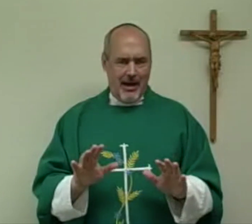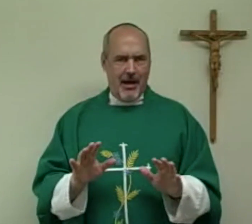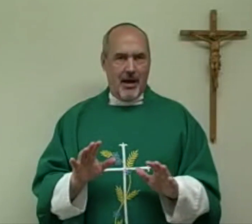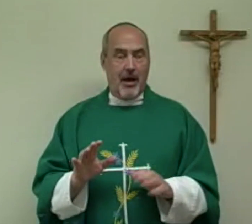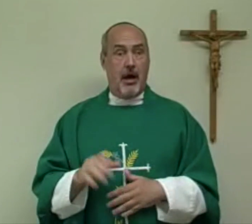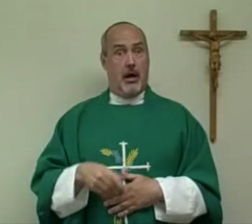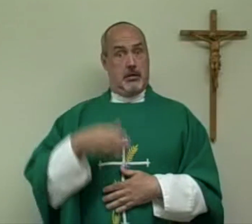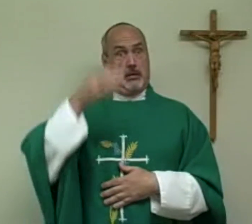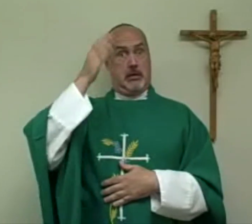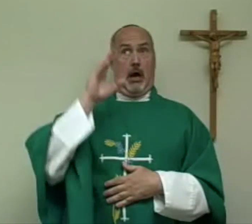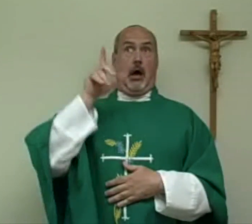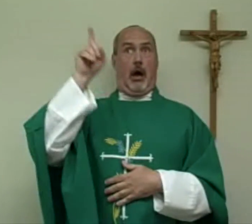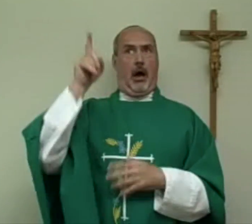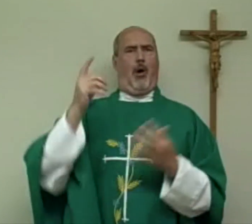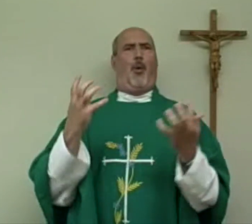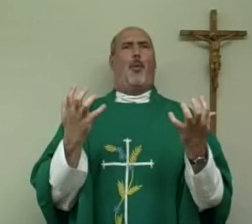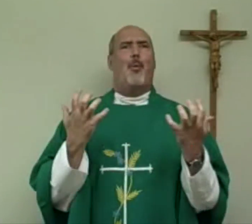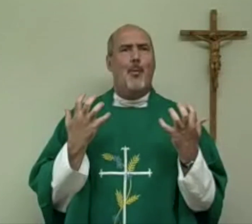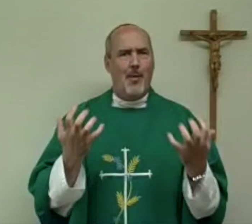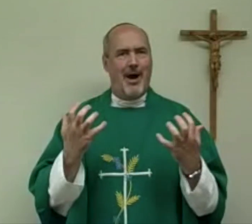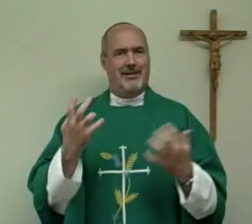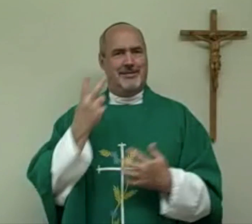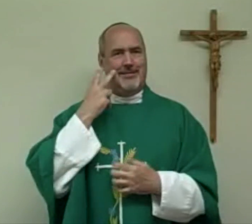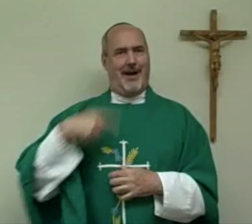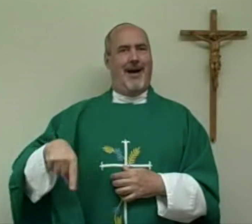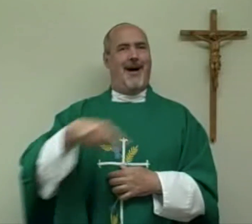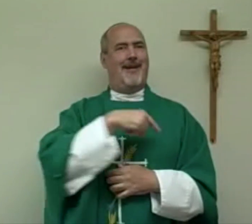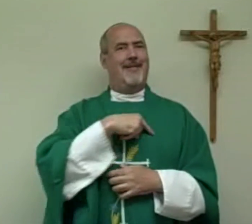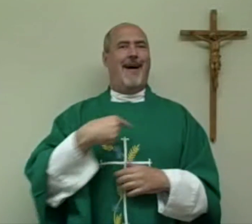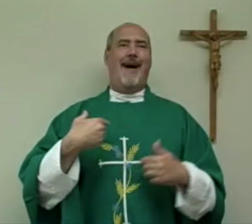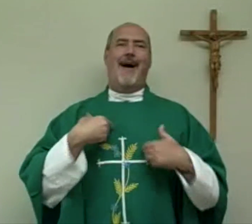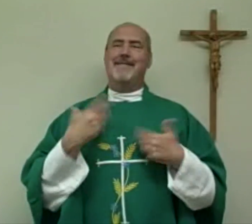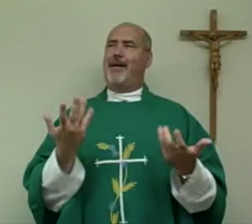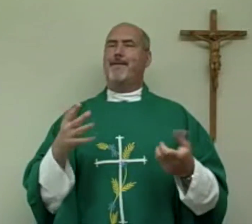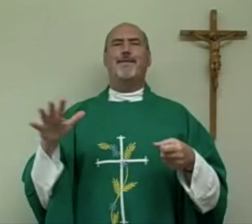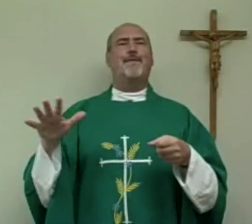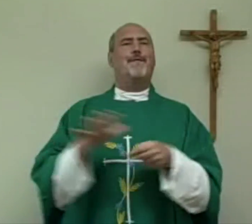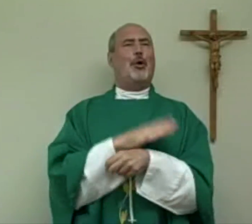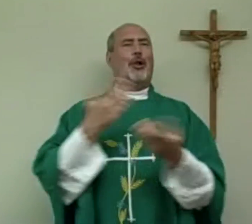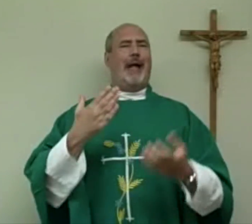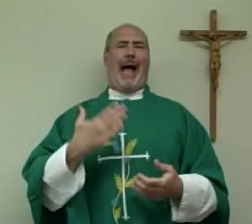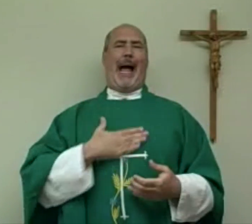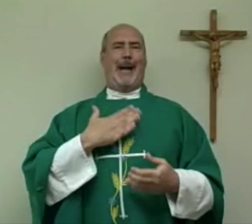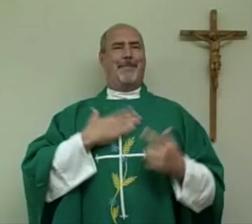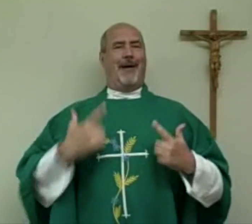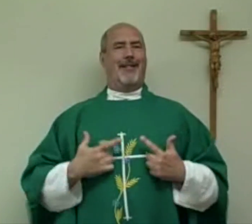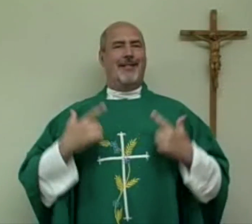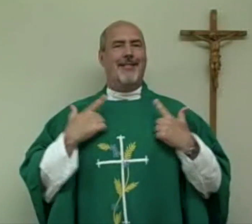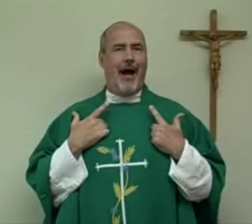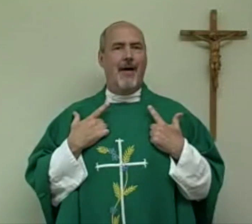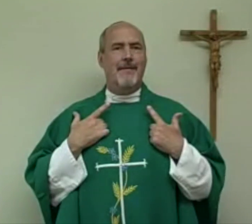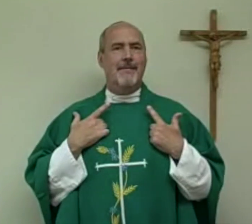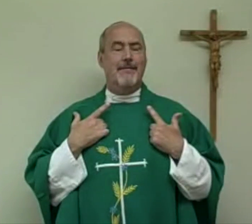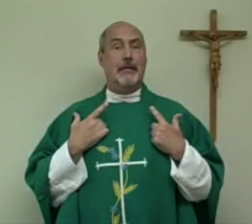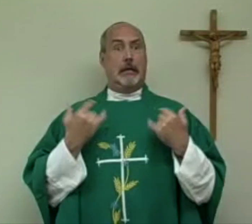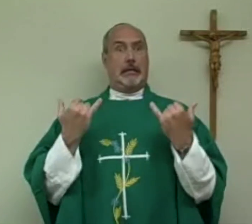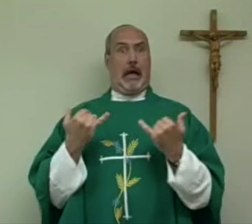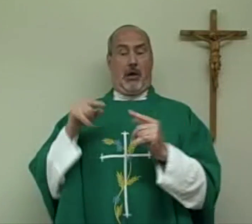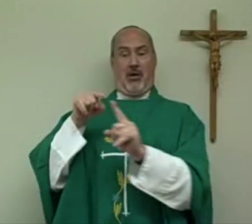to suffer. But that's not what the point is here. God wants to see us have a full